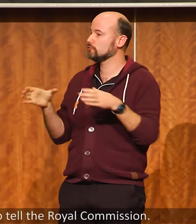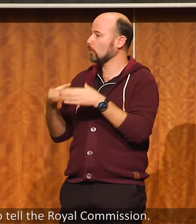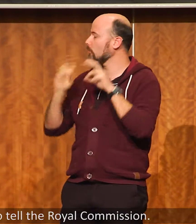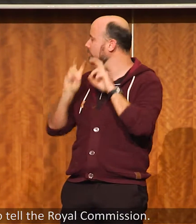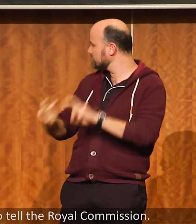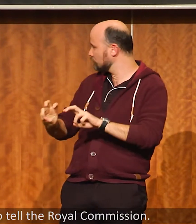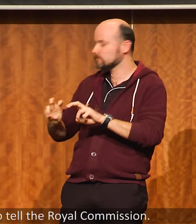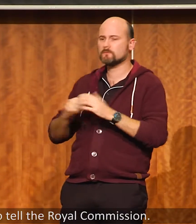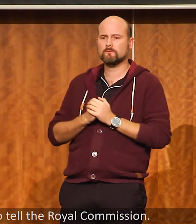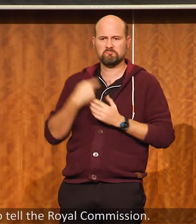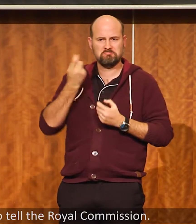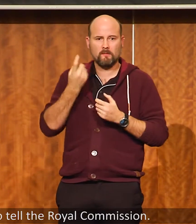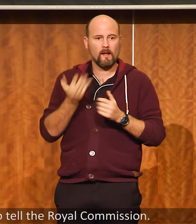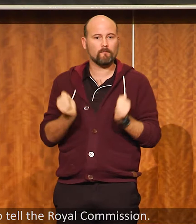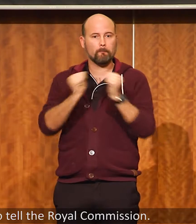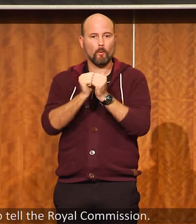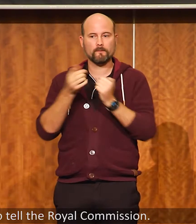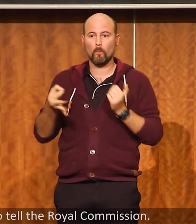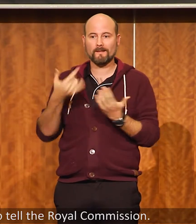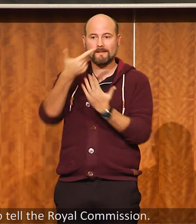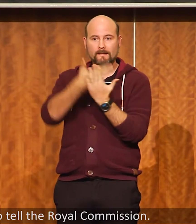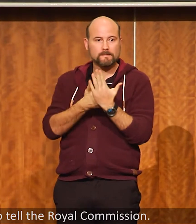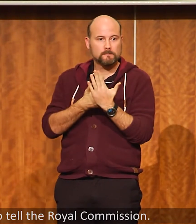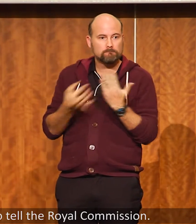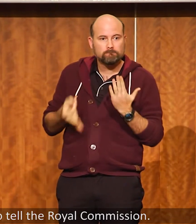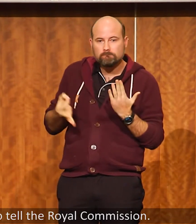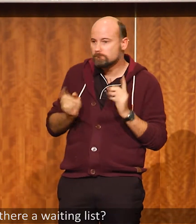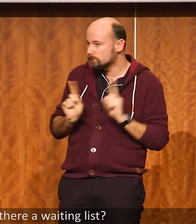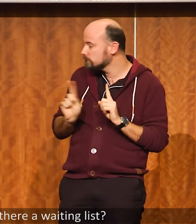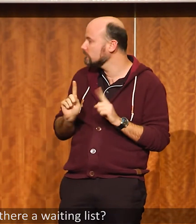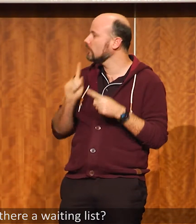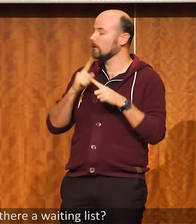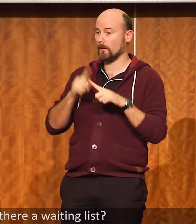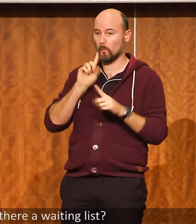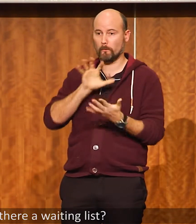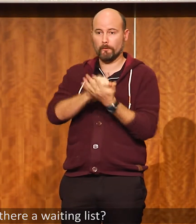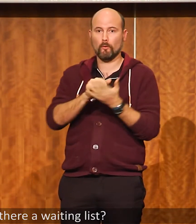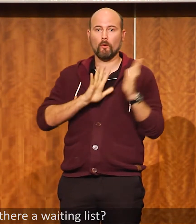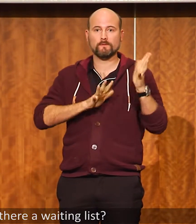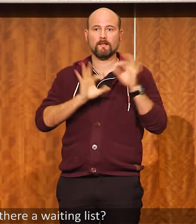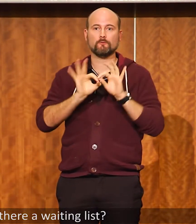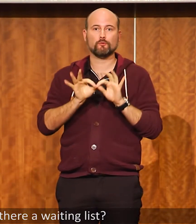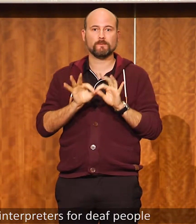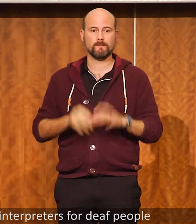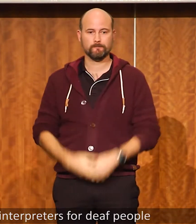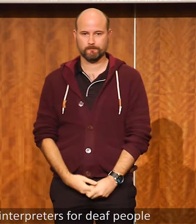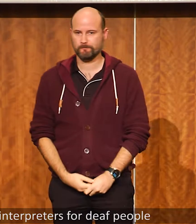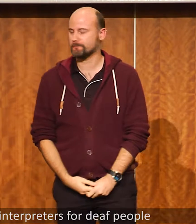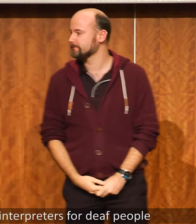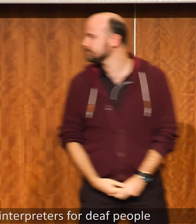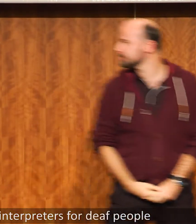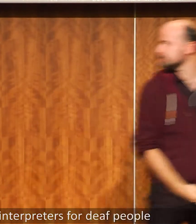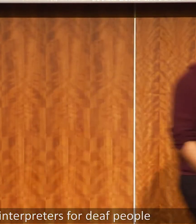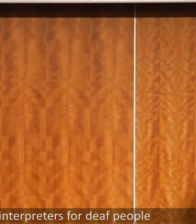Deaf people may have stories to tell the Royal Commission. I'd just like to know, is there a waiting list? And will